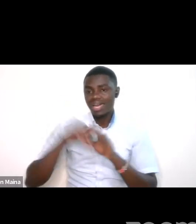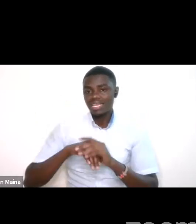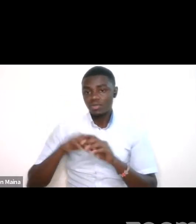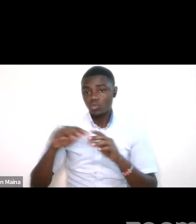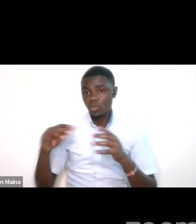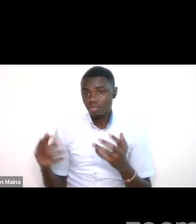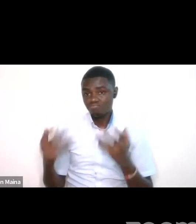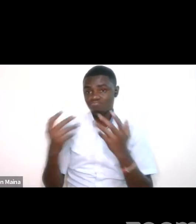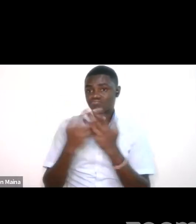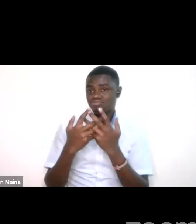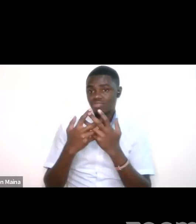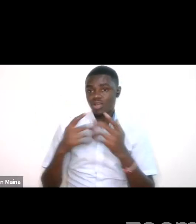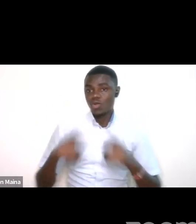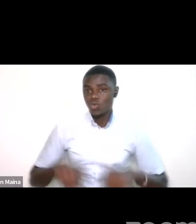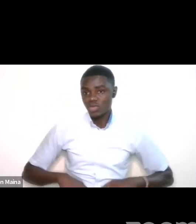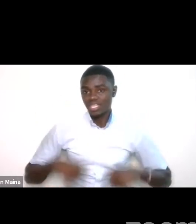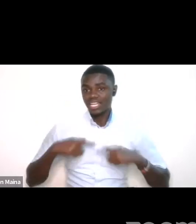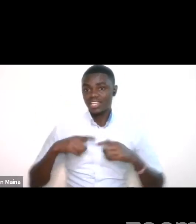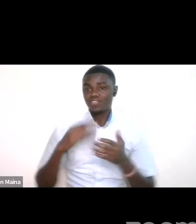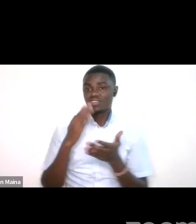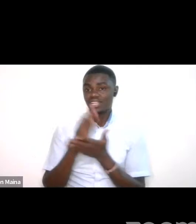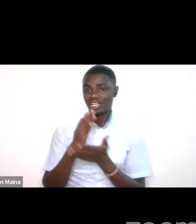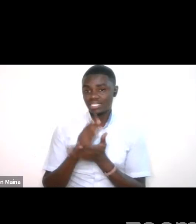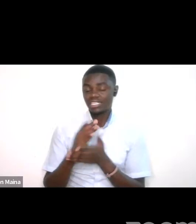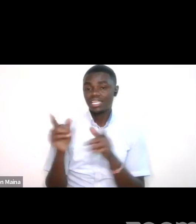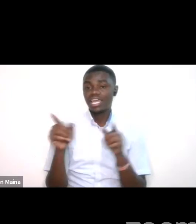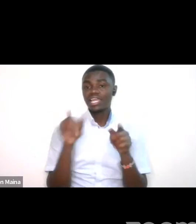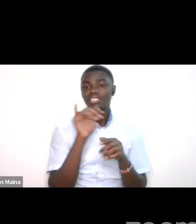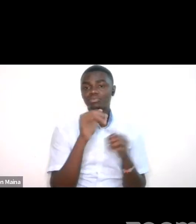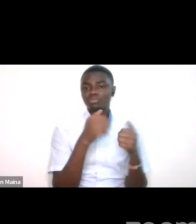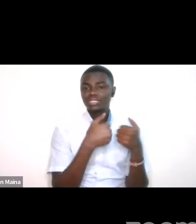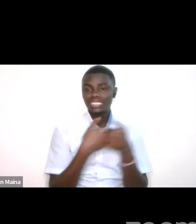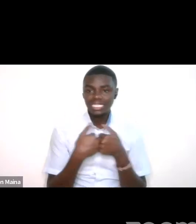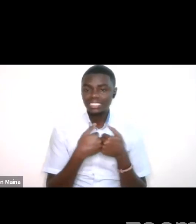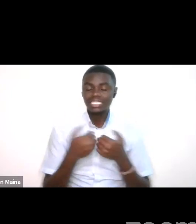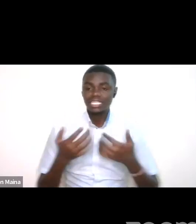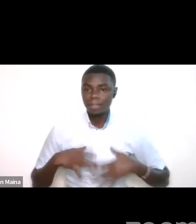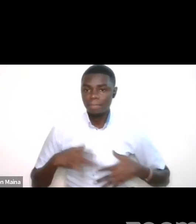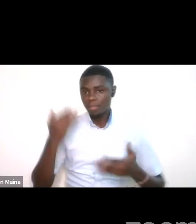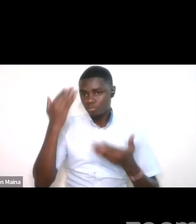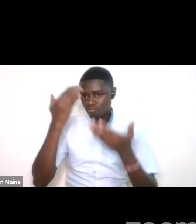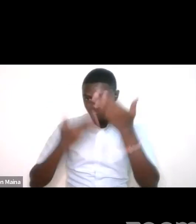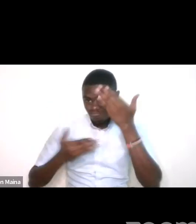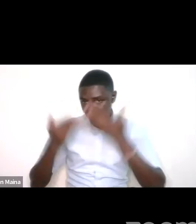and the challenges those people are confronted with in their societies.